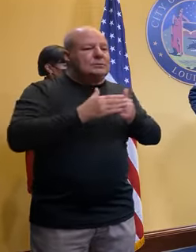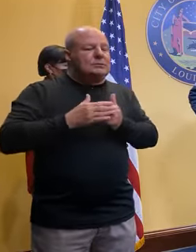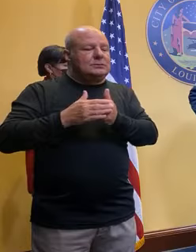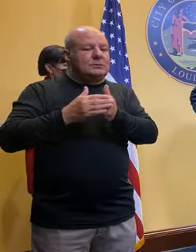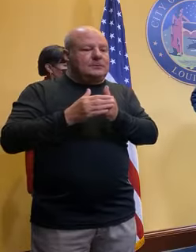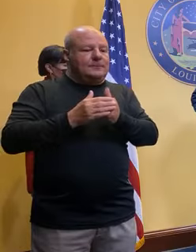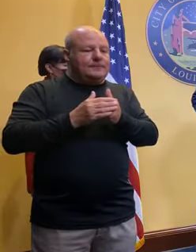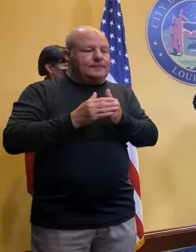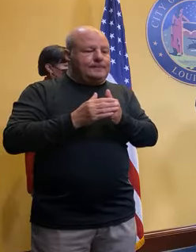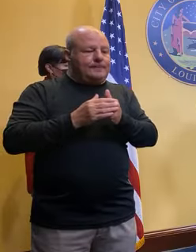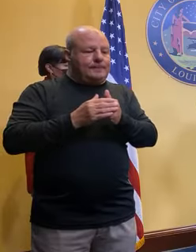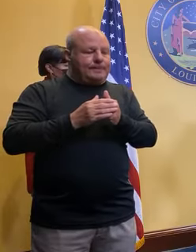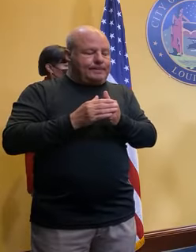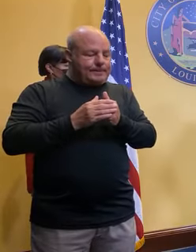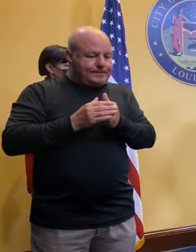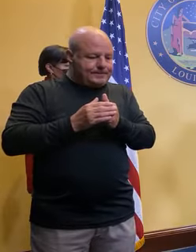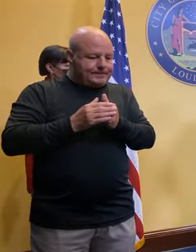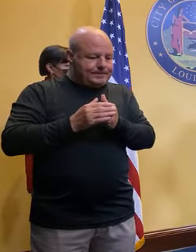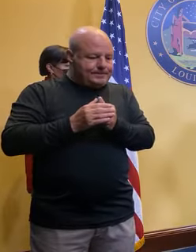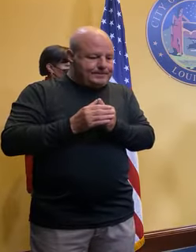The